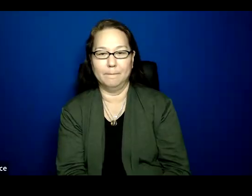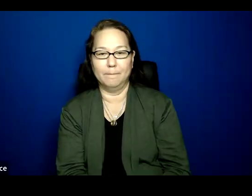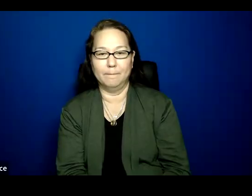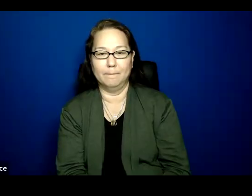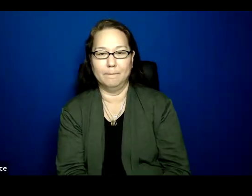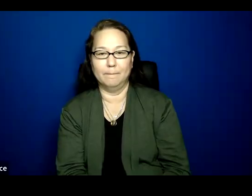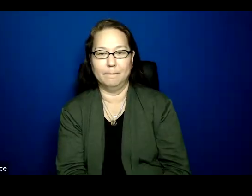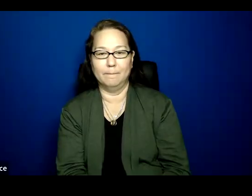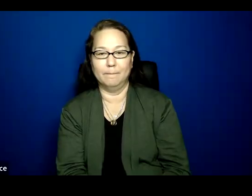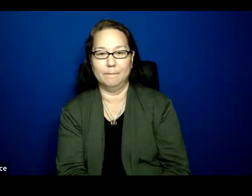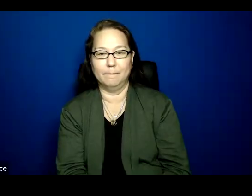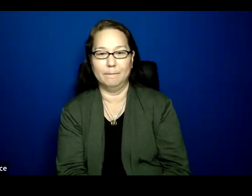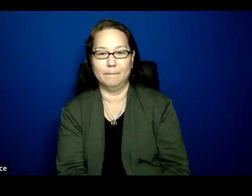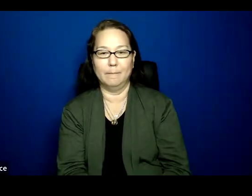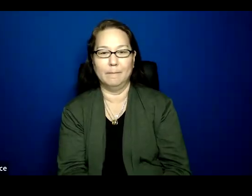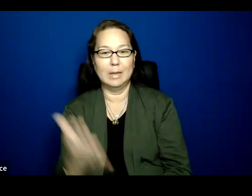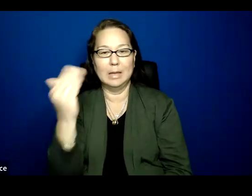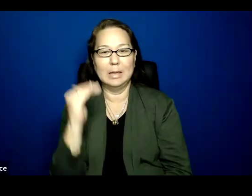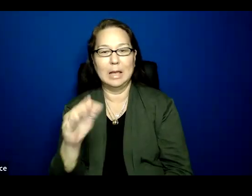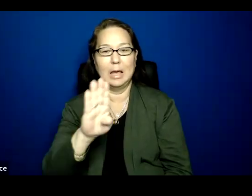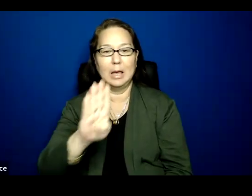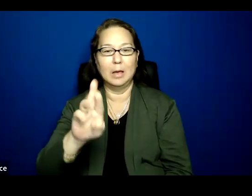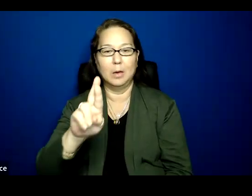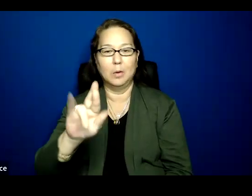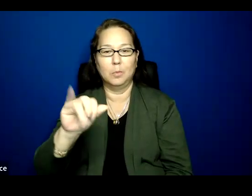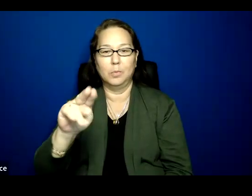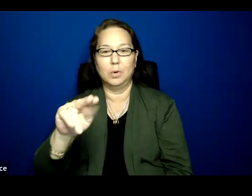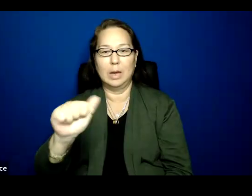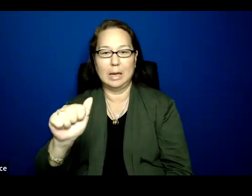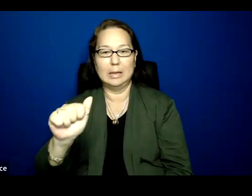Next speaker is Brianna Lindsay. Brianna Lindsay.